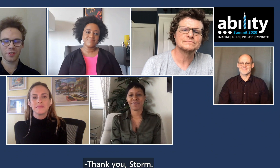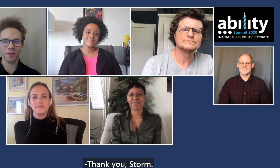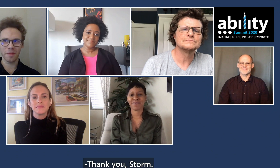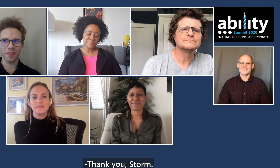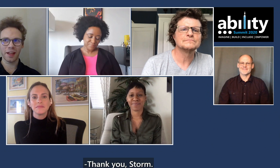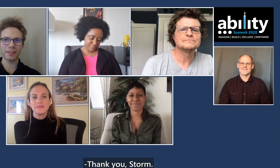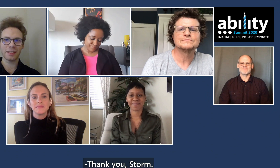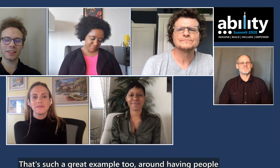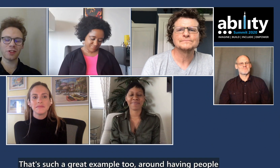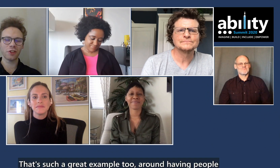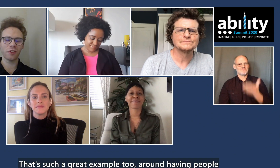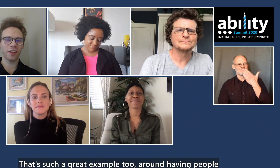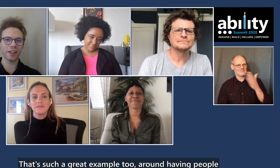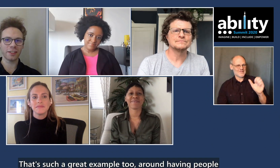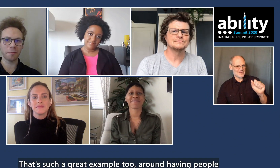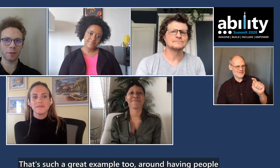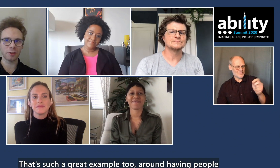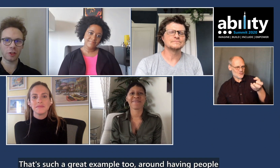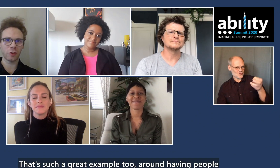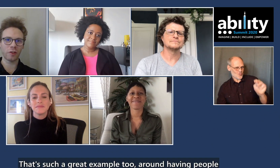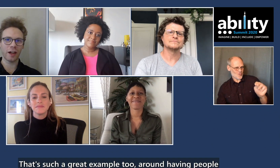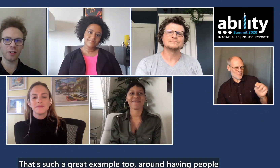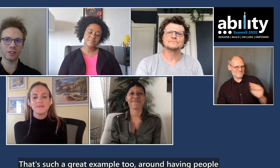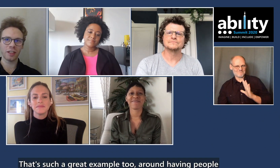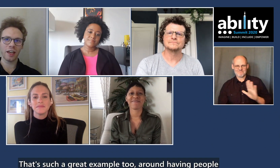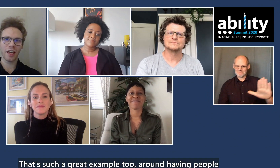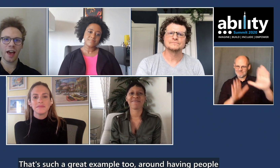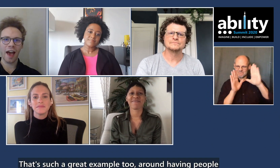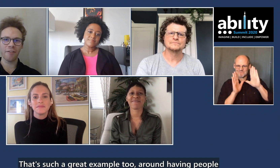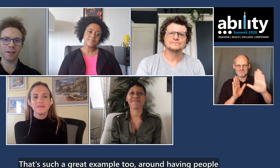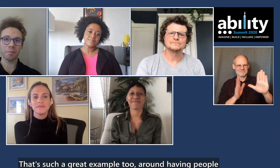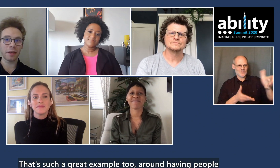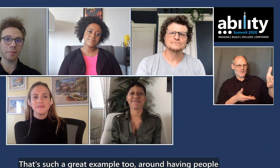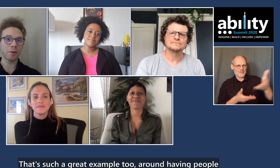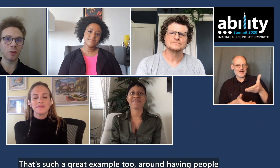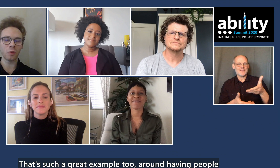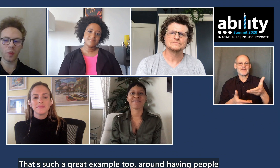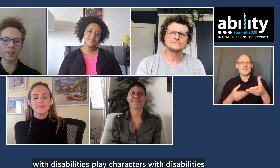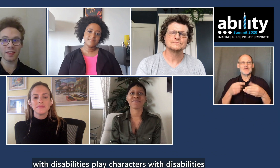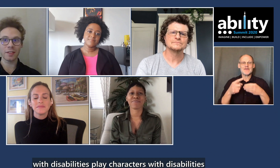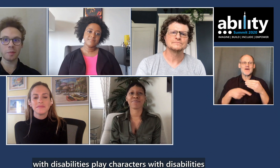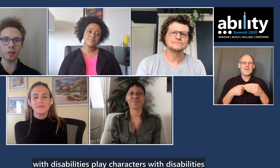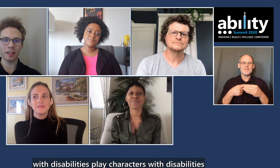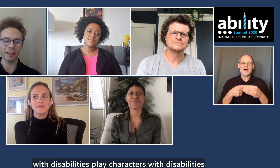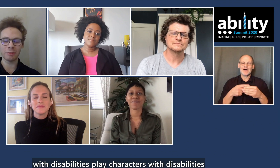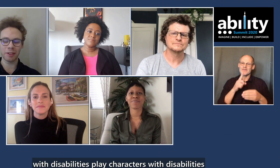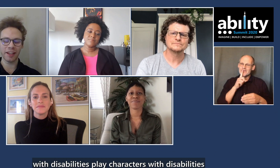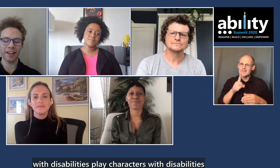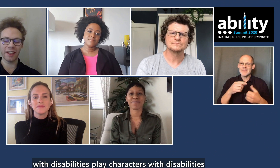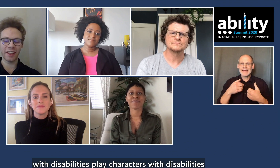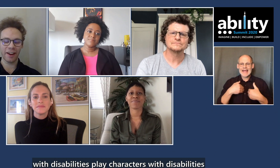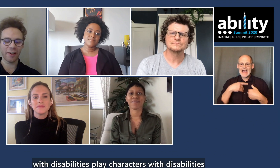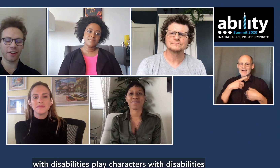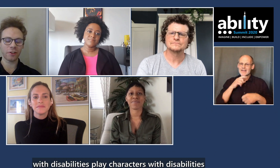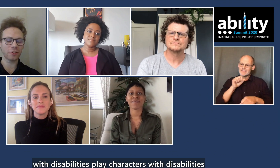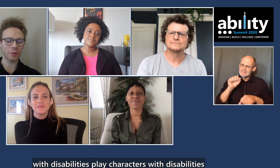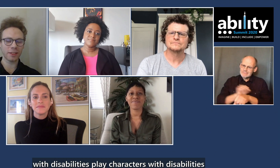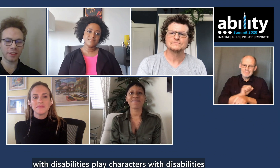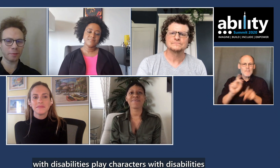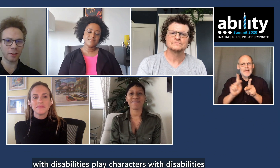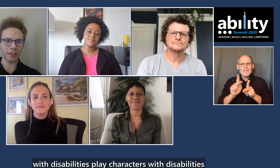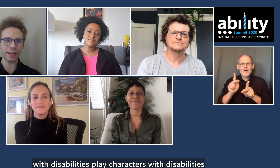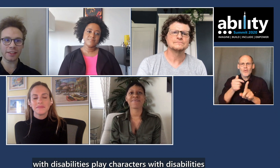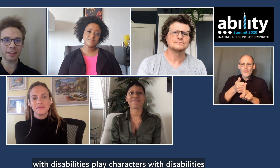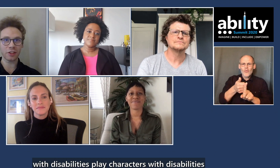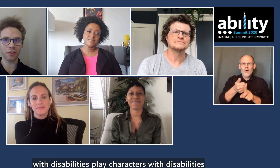Thank you, Storm. That's such a great example too around having people with disabilities play characters